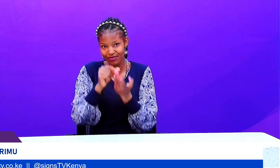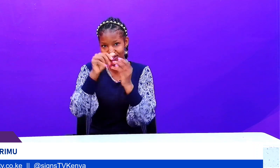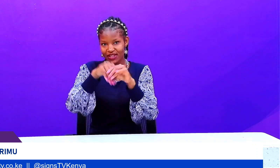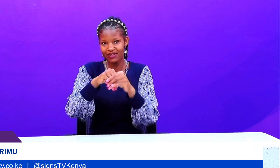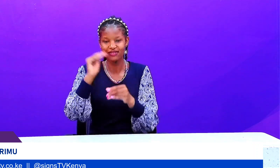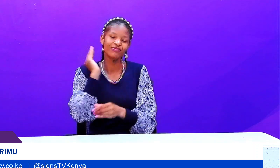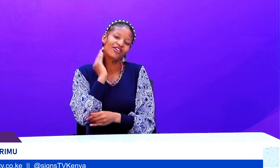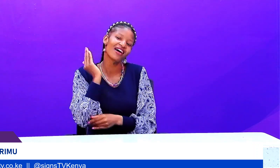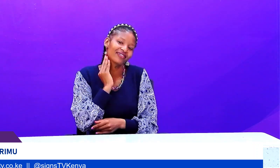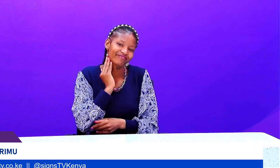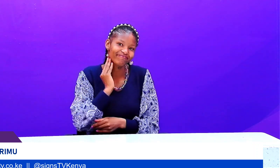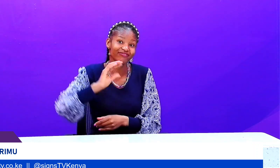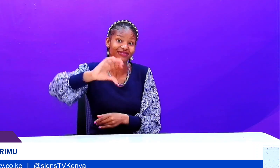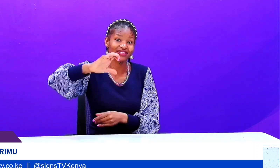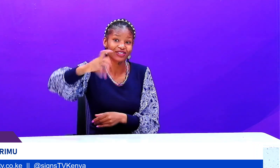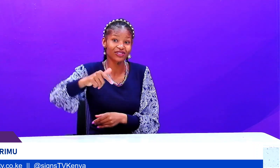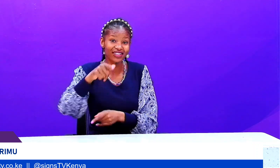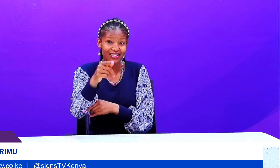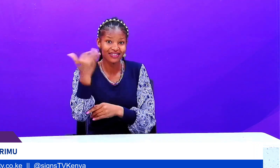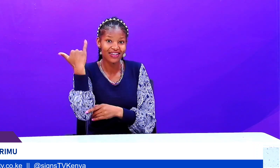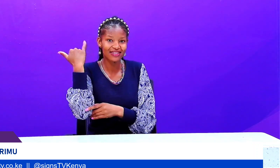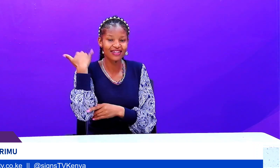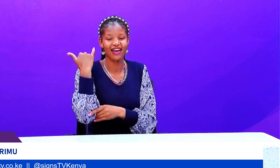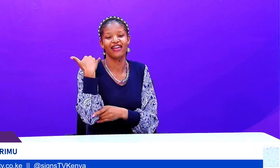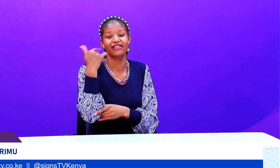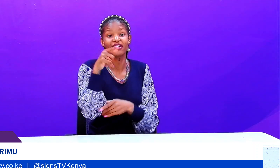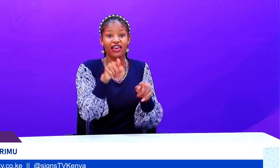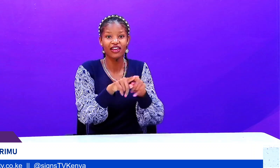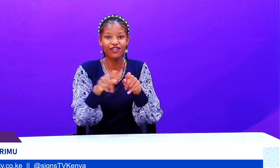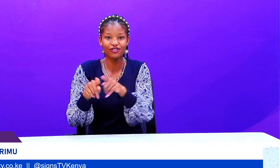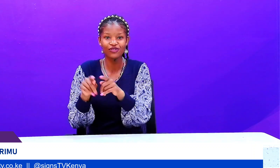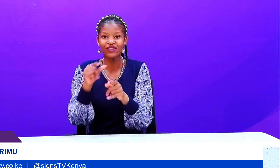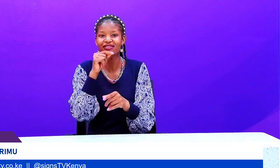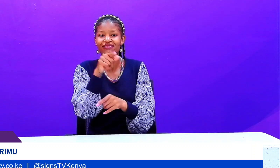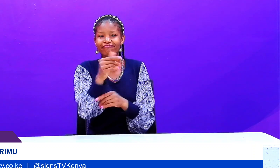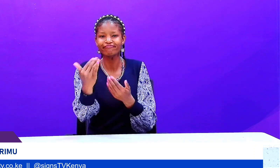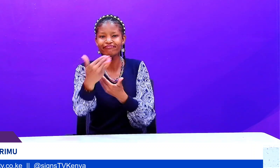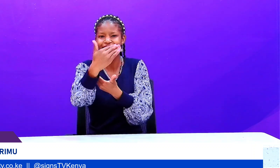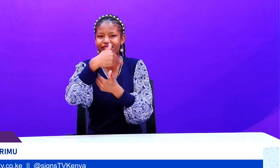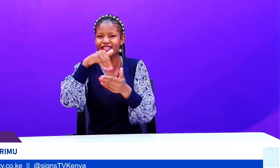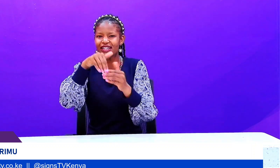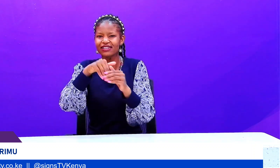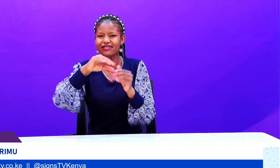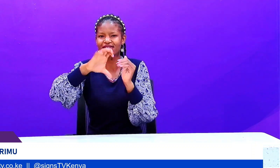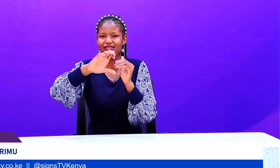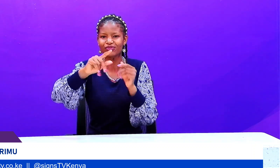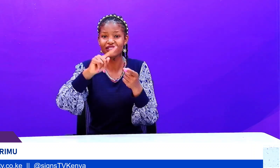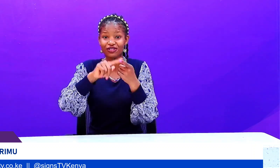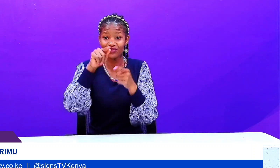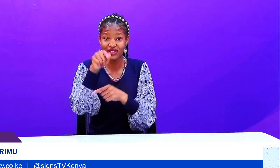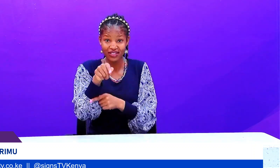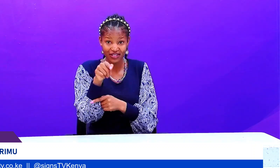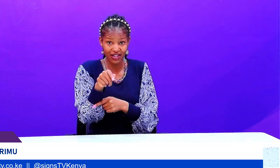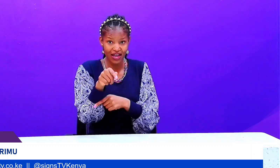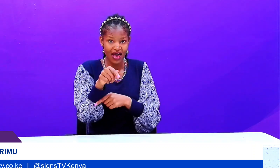And on to our first news item. The president was in the mountain, specifically in Murang'a